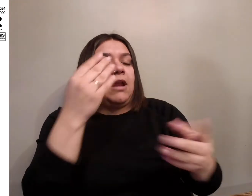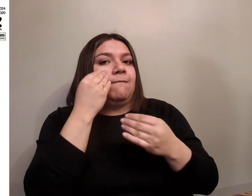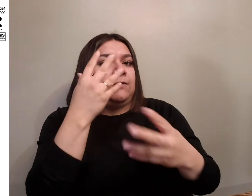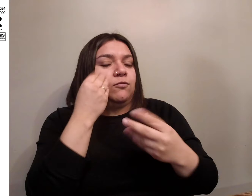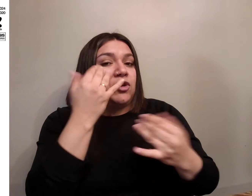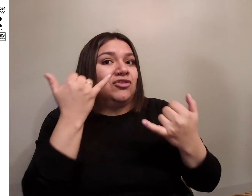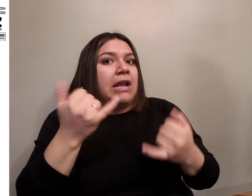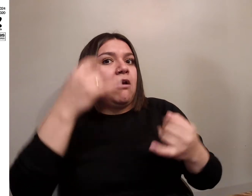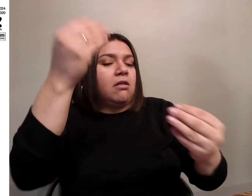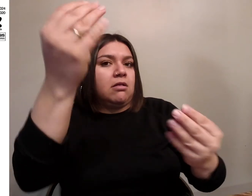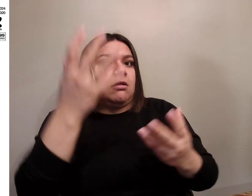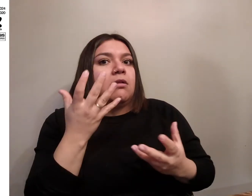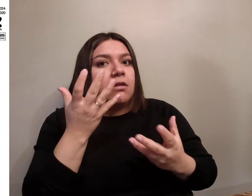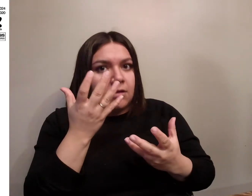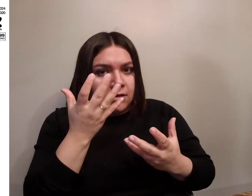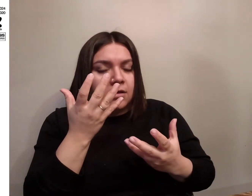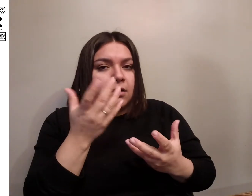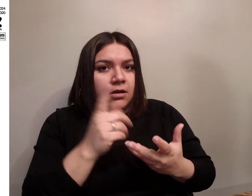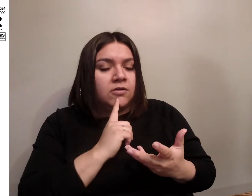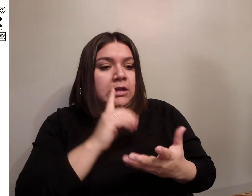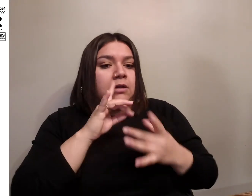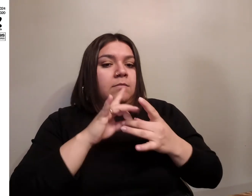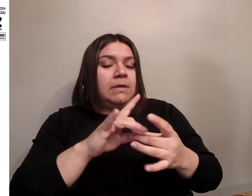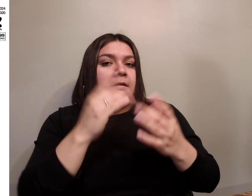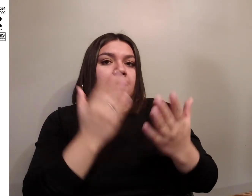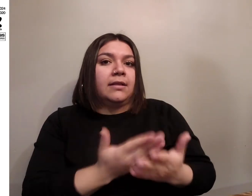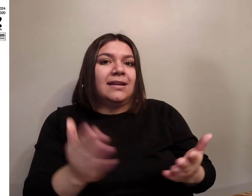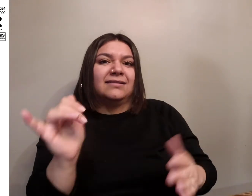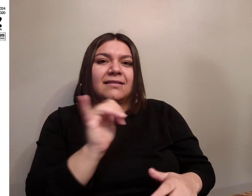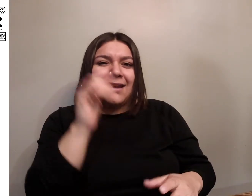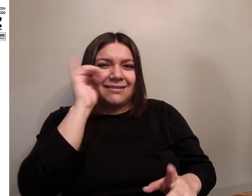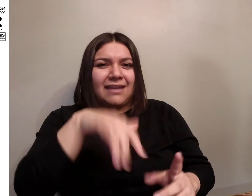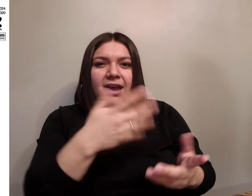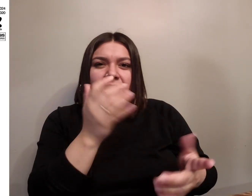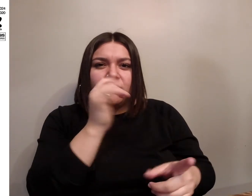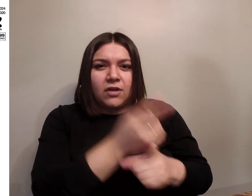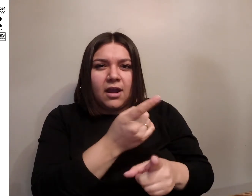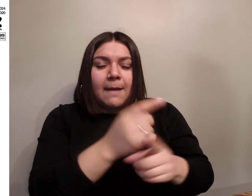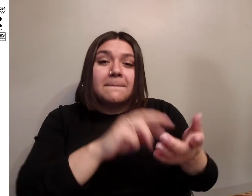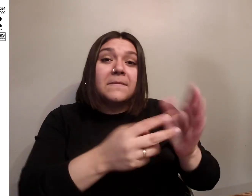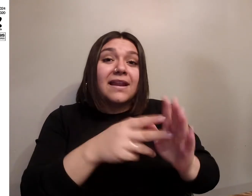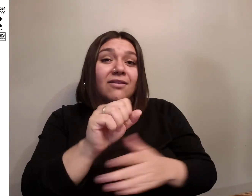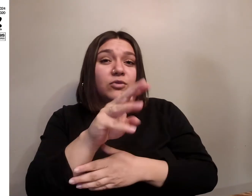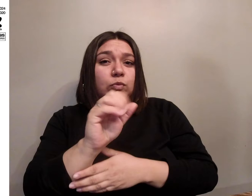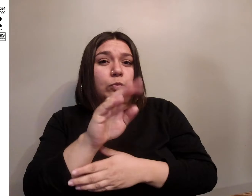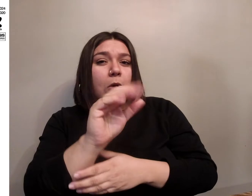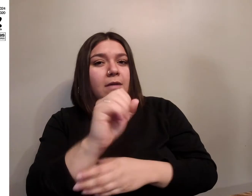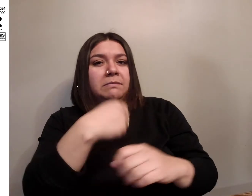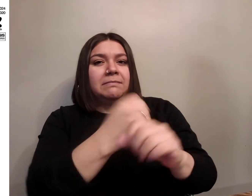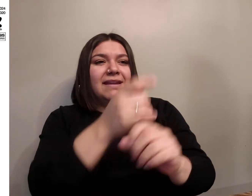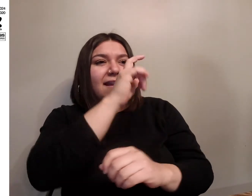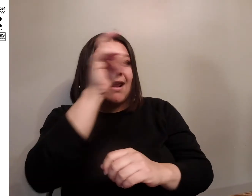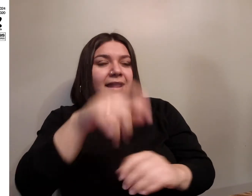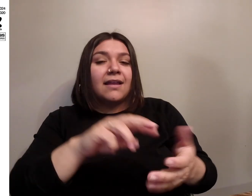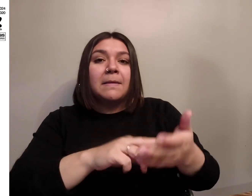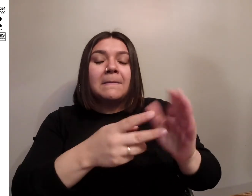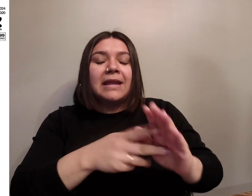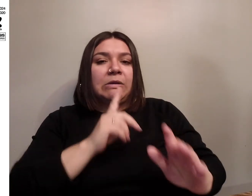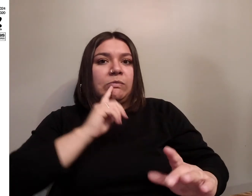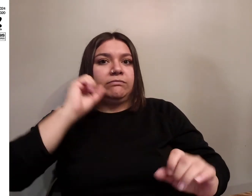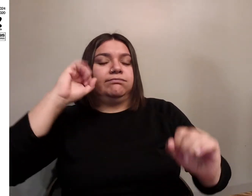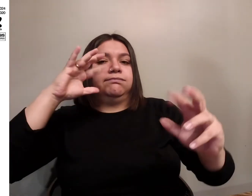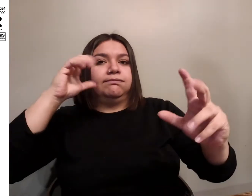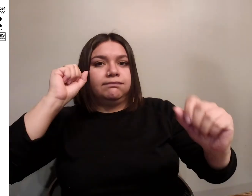I mean, the amount of information we're getting now, about things like that,